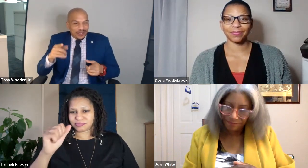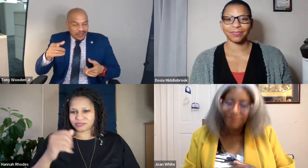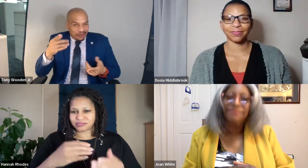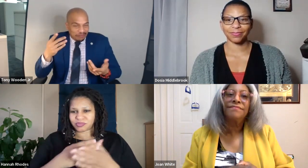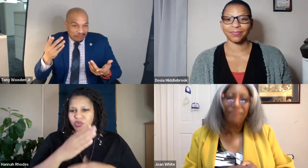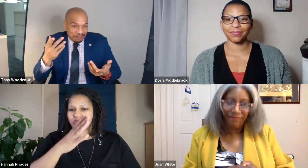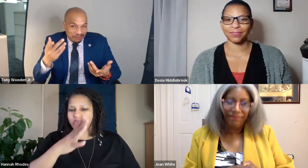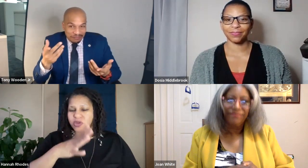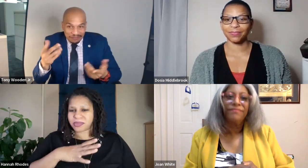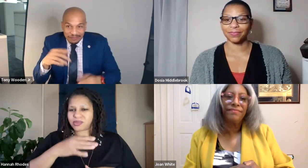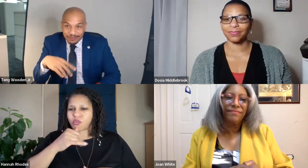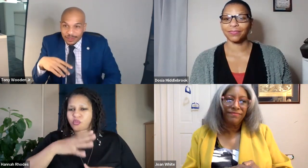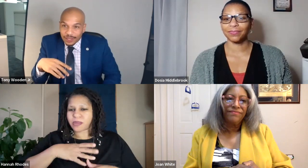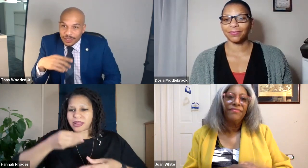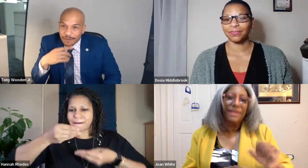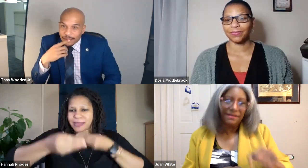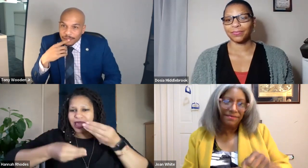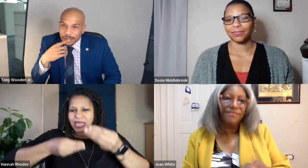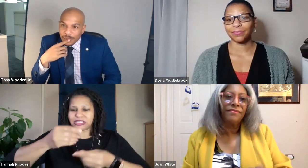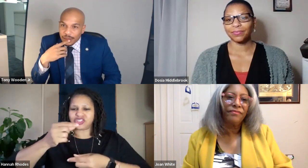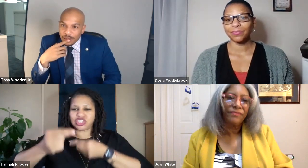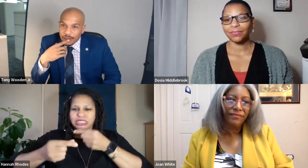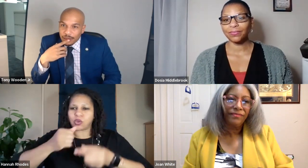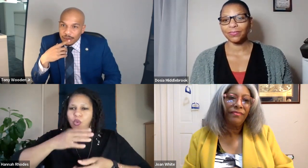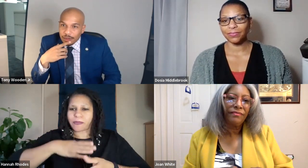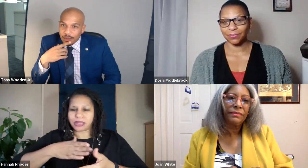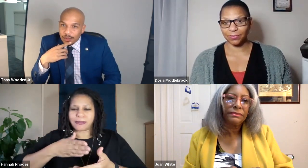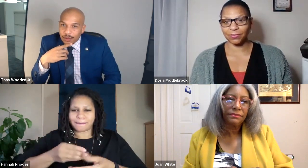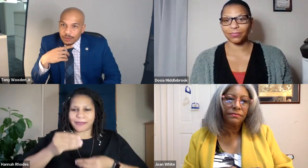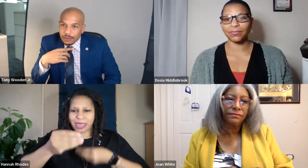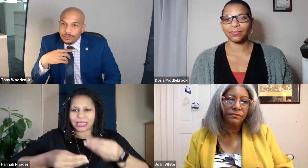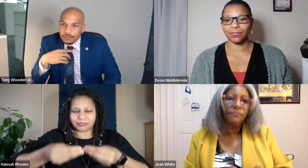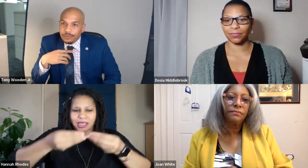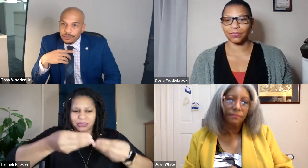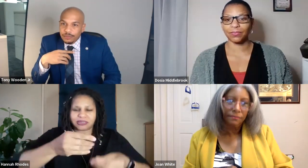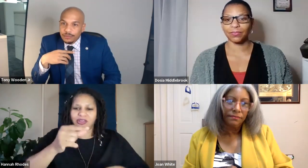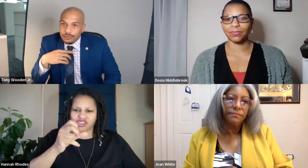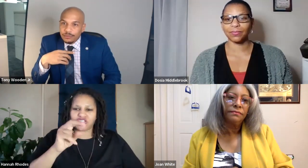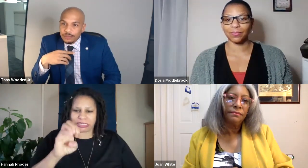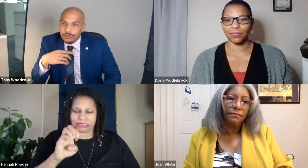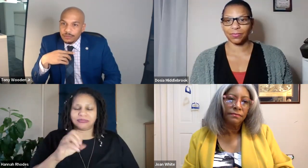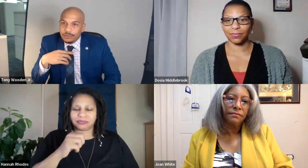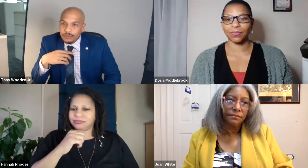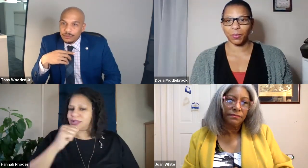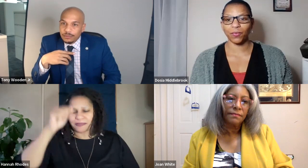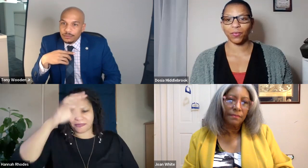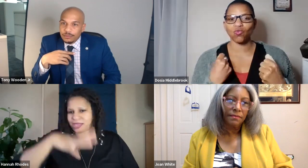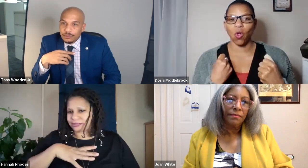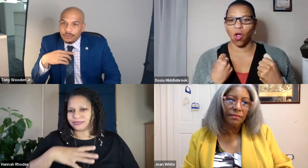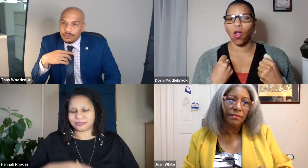had hearing kids. So I wonder if that's Hannah saying, yeah, I think the women in our family are the one that are passing the